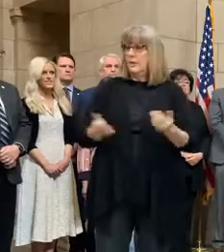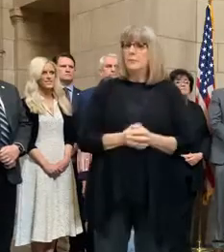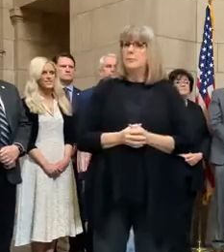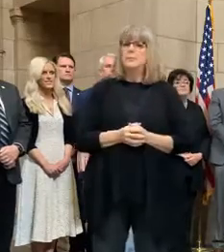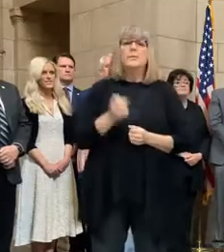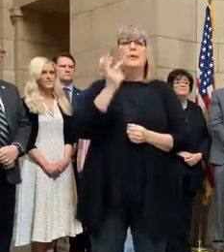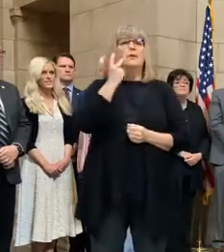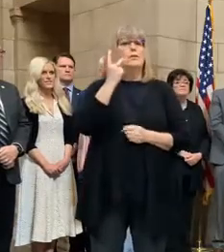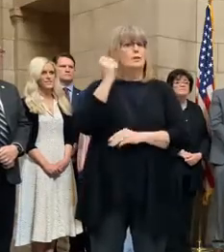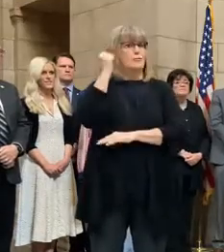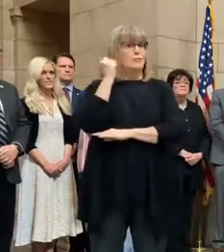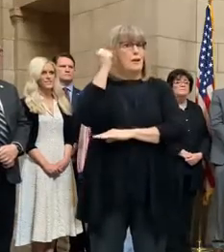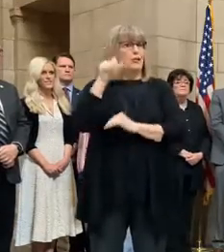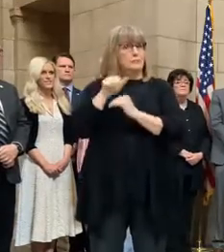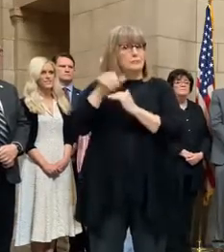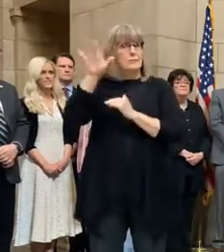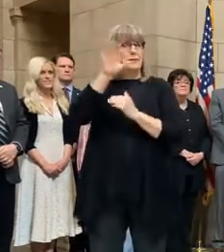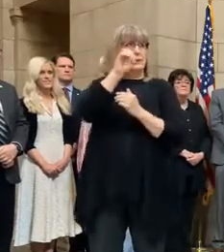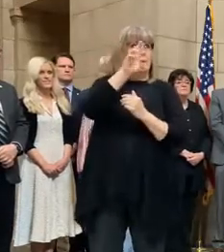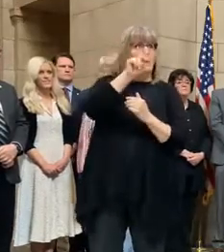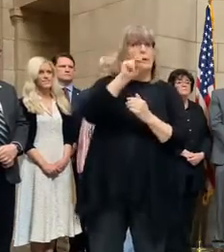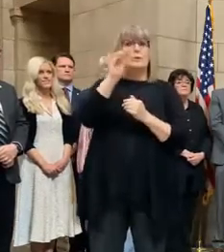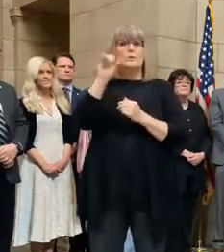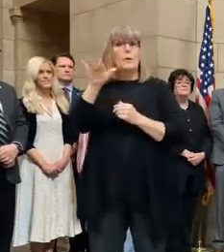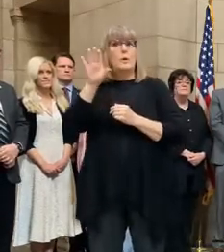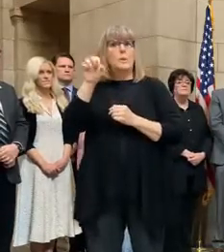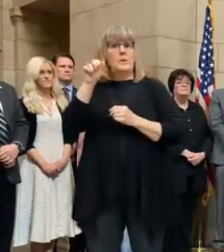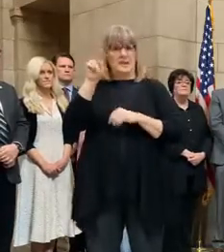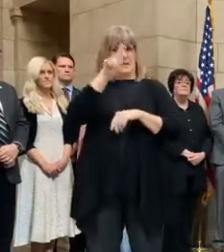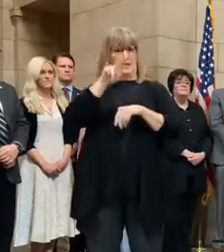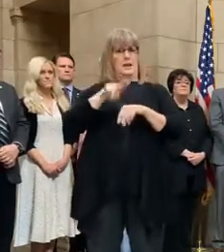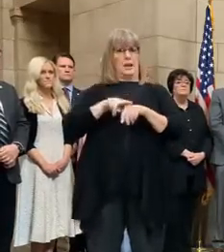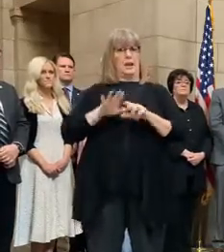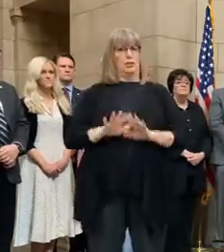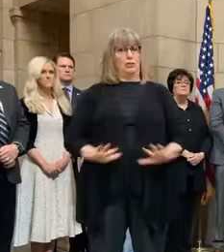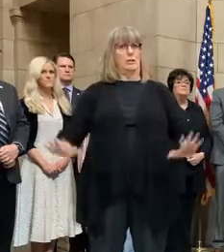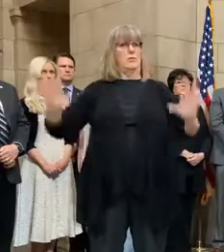saw record exports of both corn and soybeans as a nation last year.